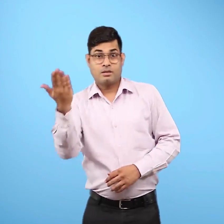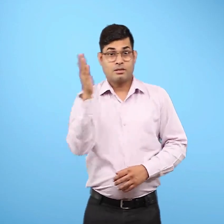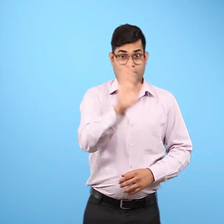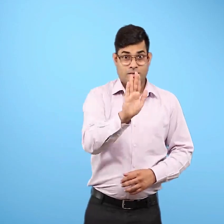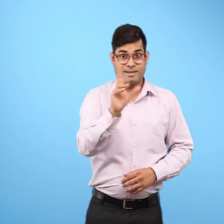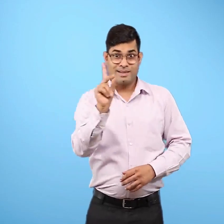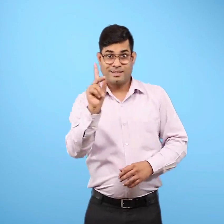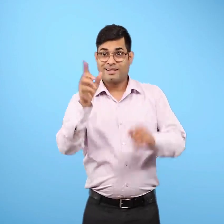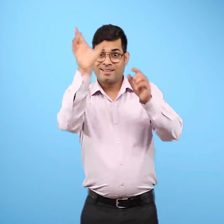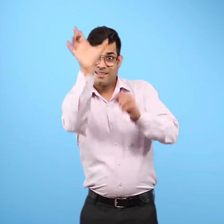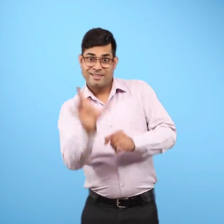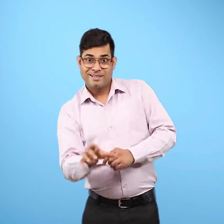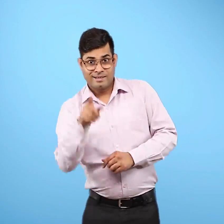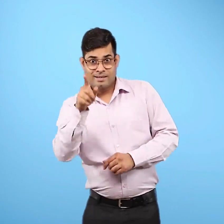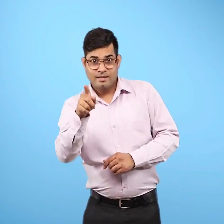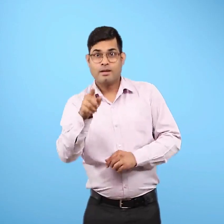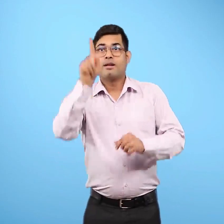Column 2 heading is Salary for one day.